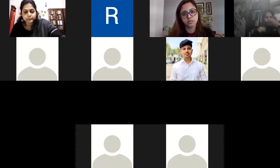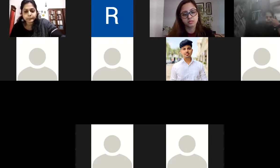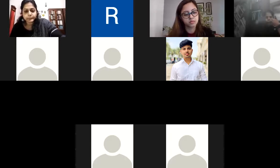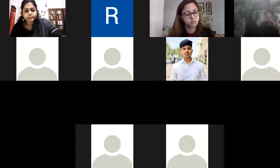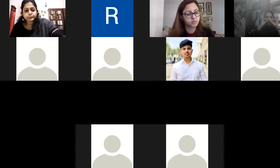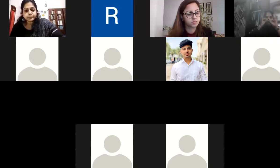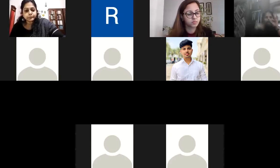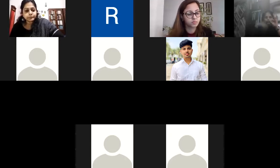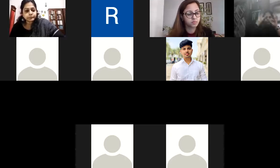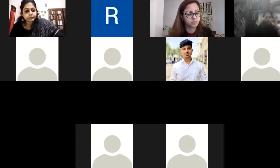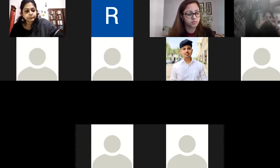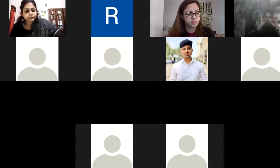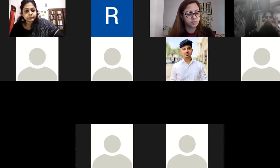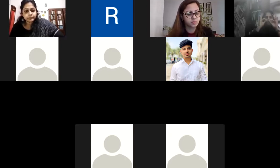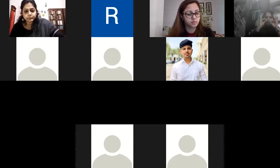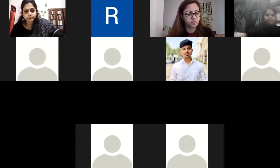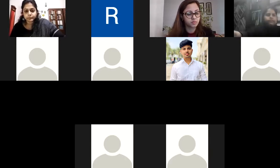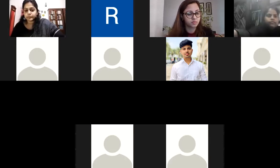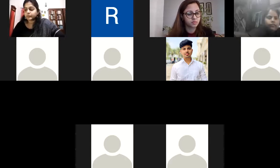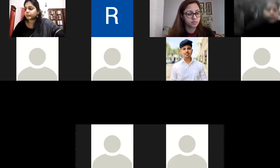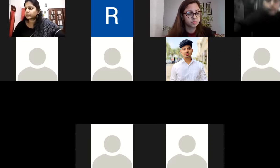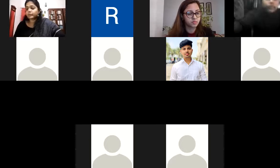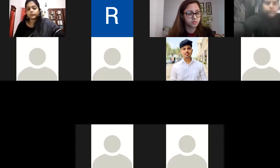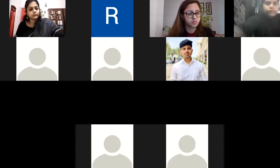Yeah. Let's wait for 2 minutes. Yeah.